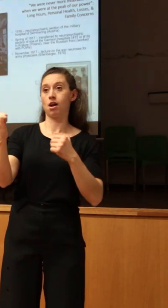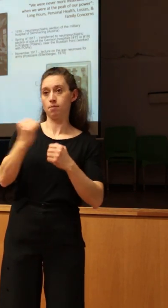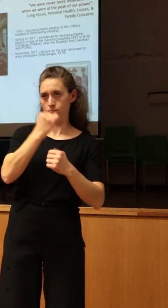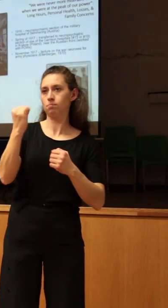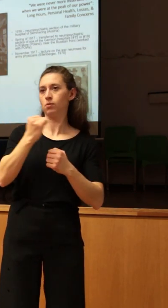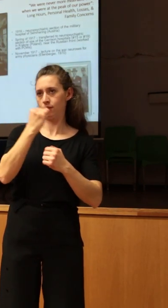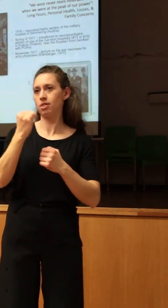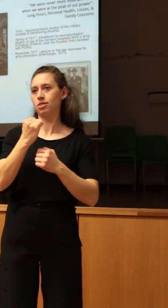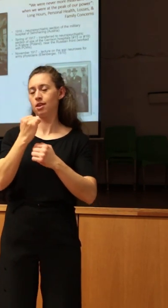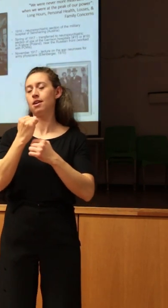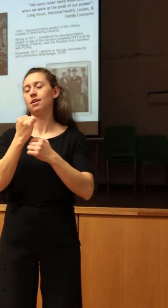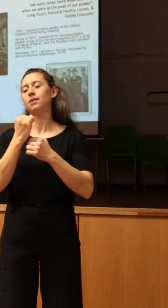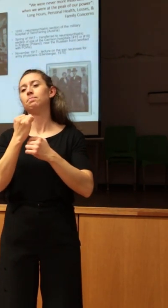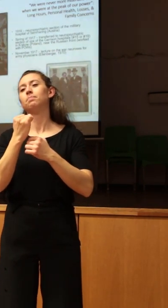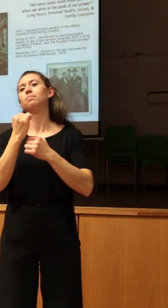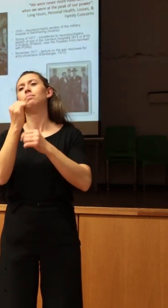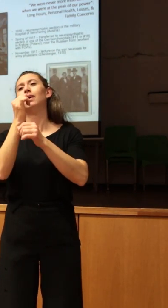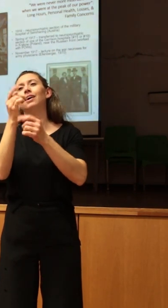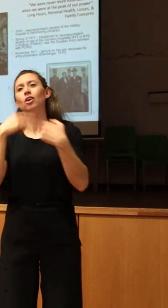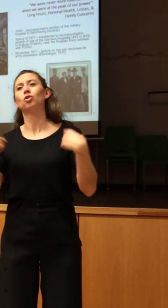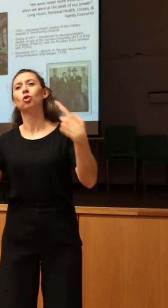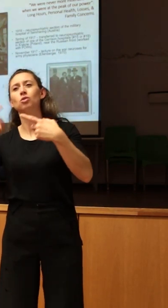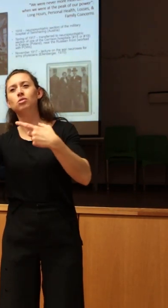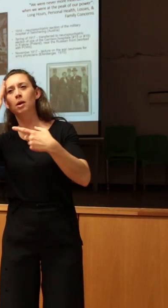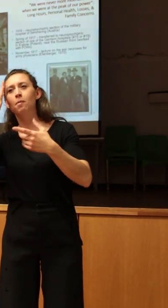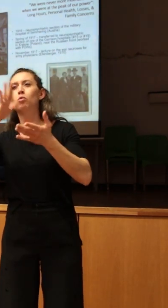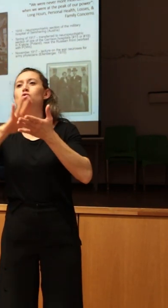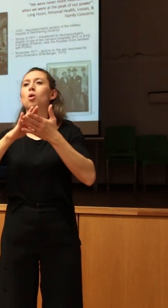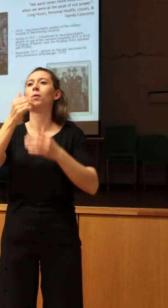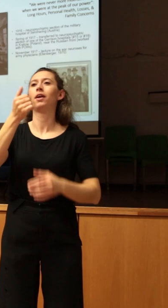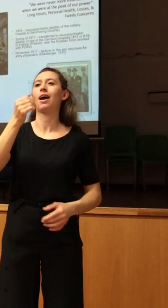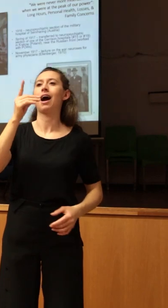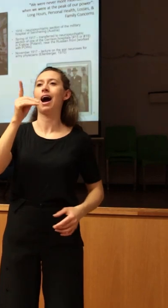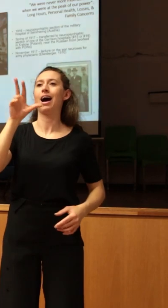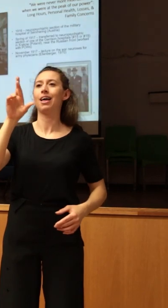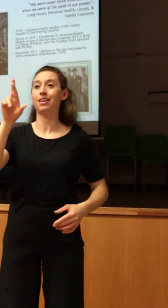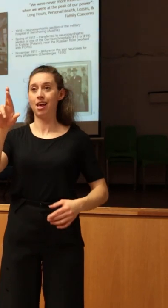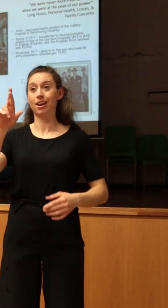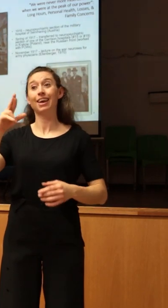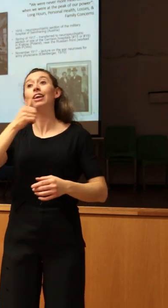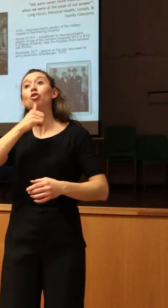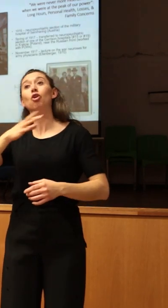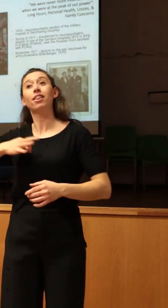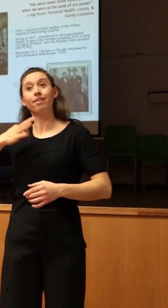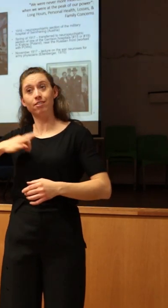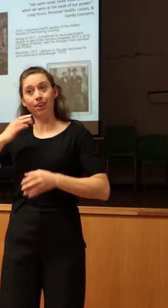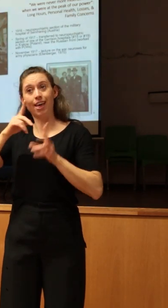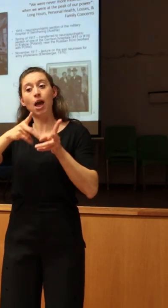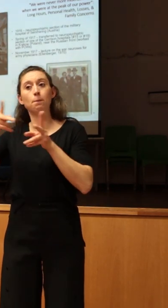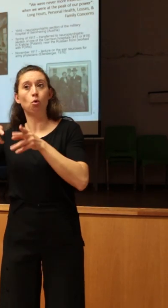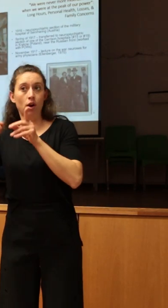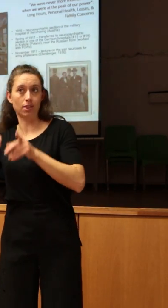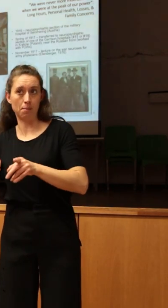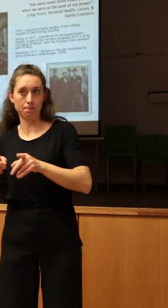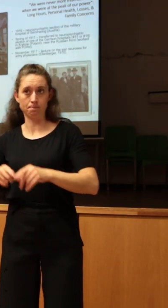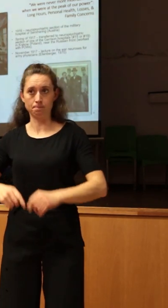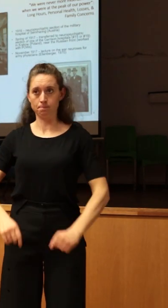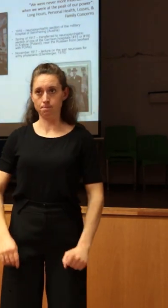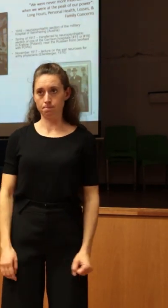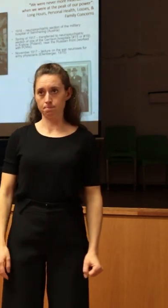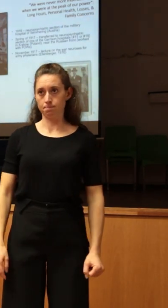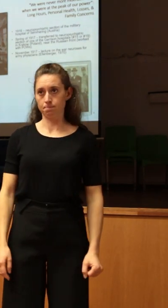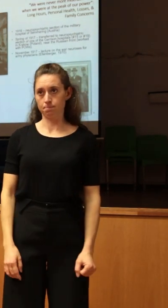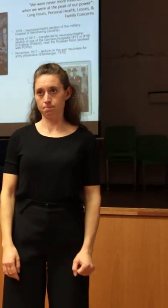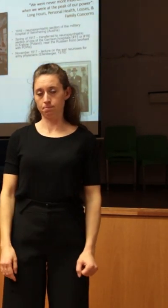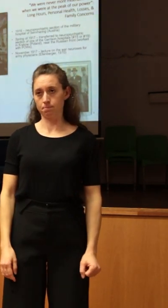importantes para que tengamos en cuenta respecto a Adler y su tiempo y su vida. And if I start saying something that you knew like long time